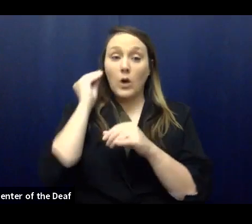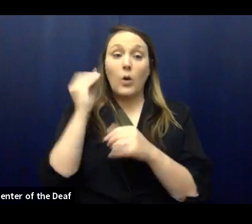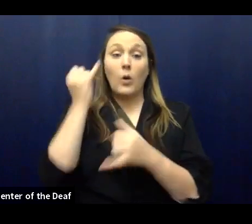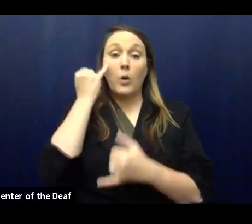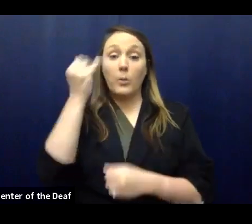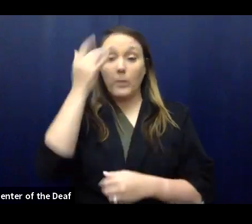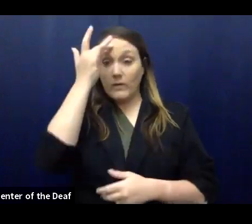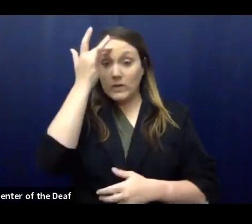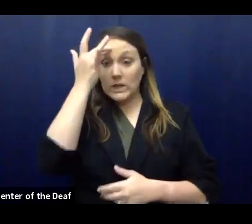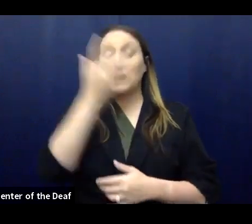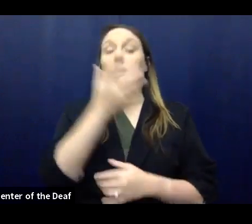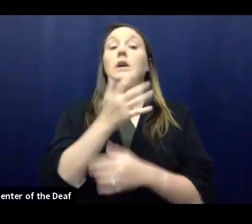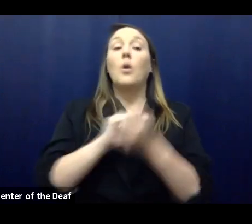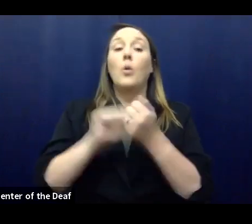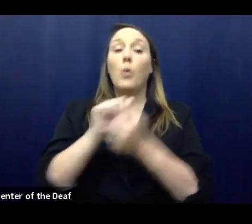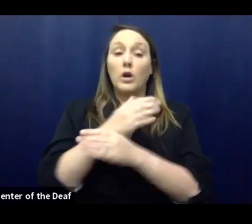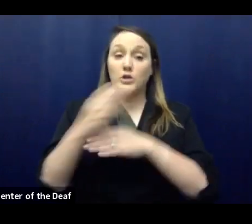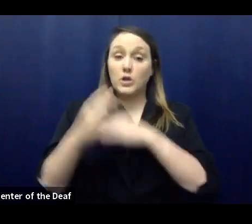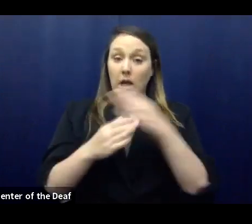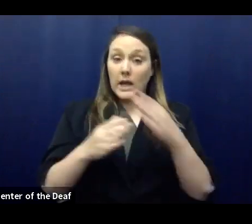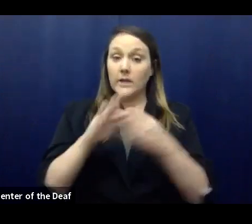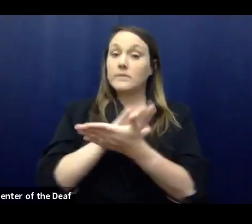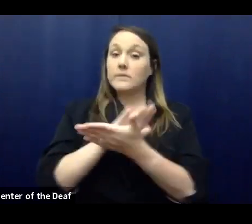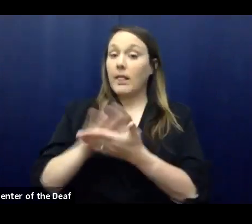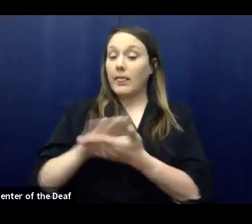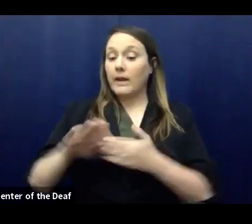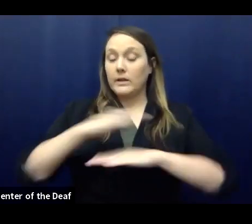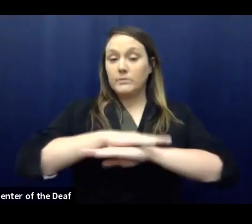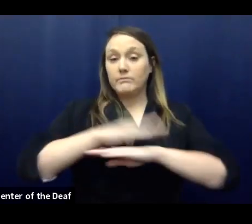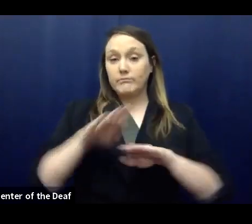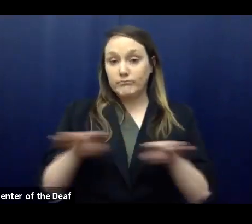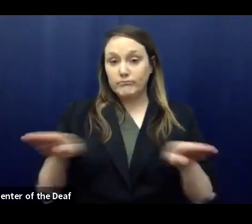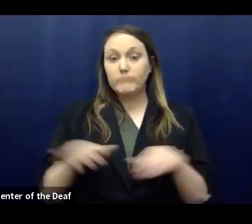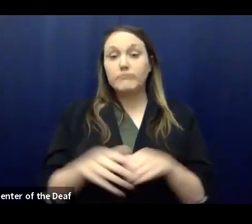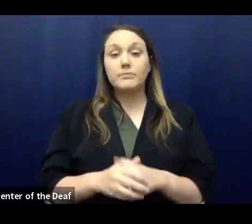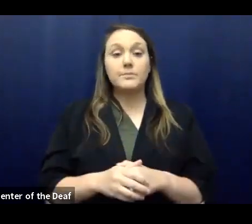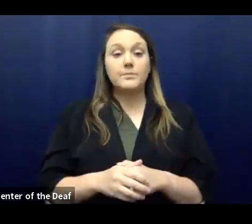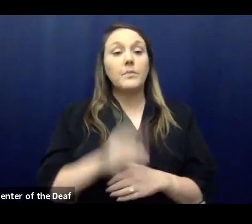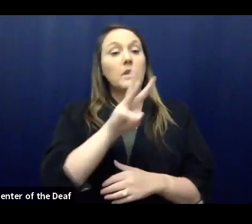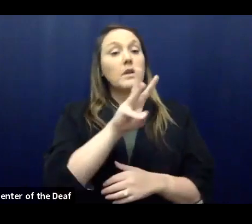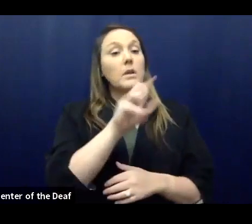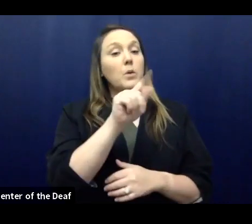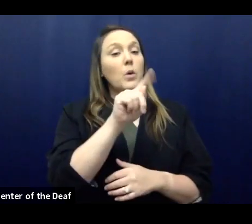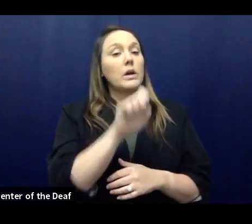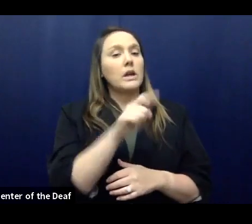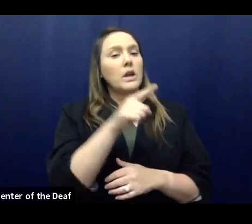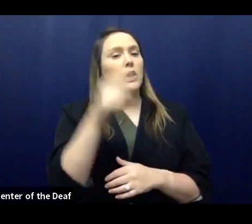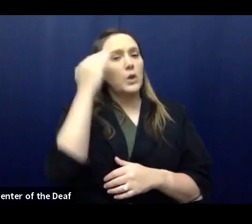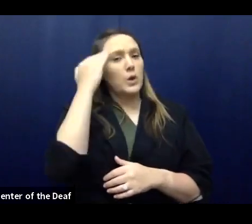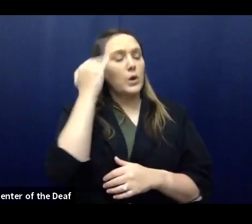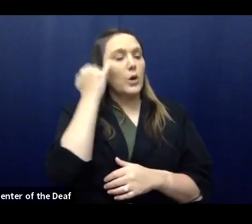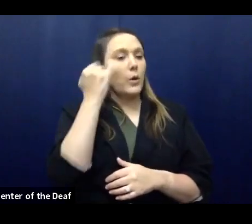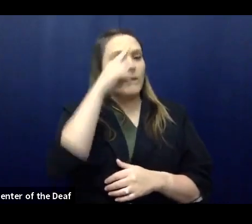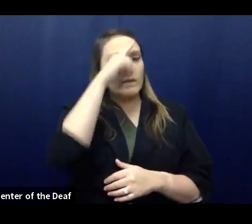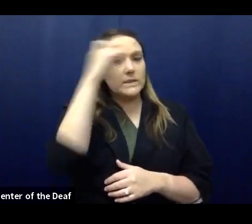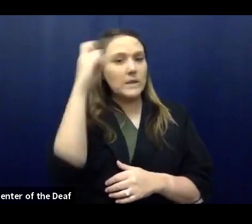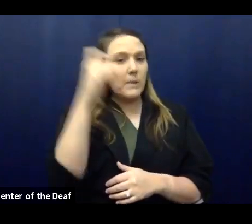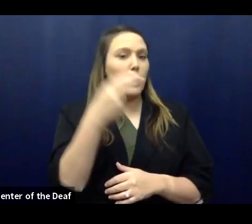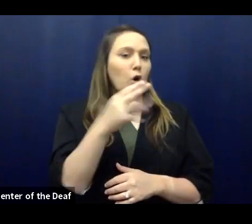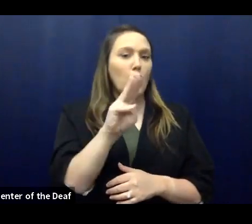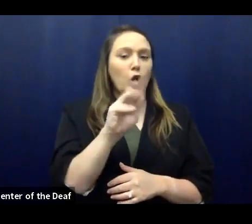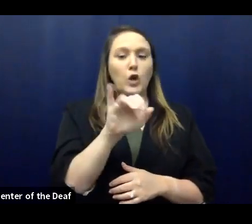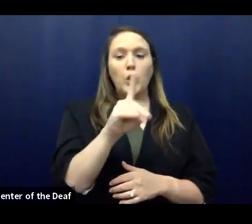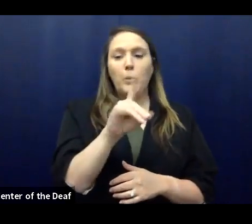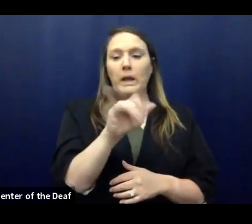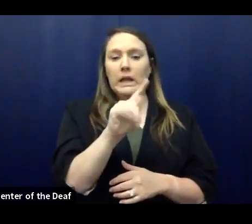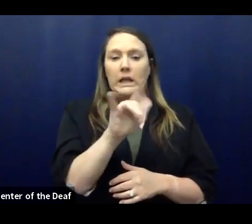cleaning surfaces regularly. Okay, from WATE, do we know yet if summer temperatures or humidity affect